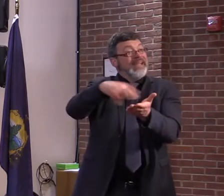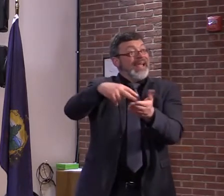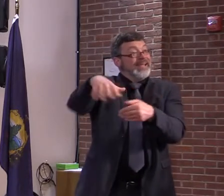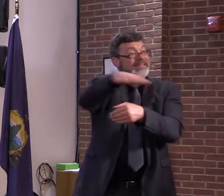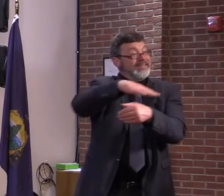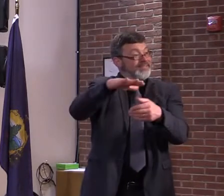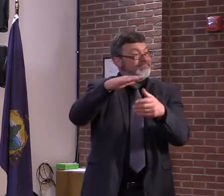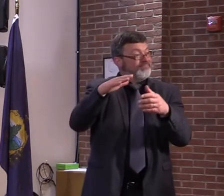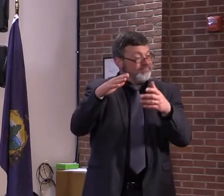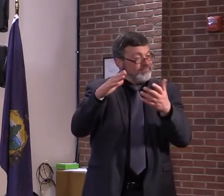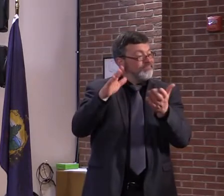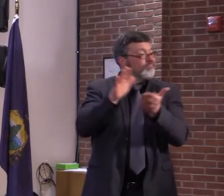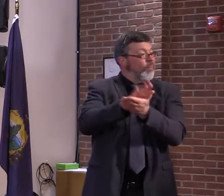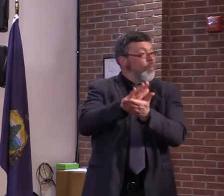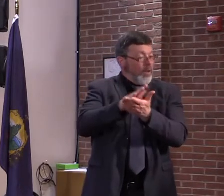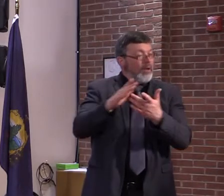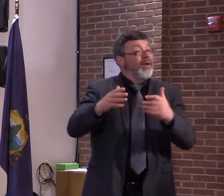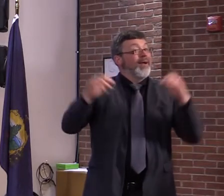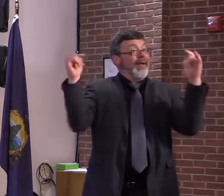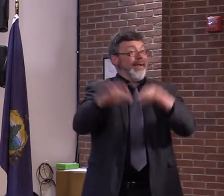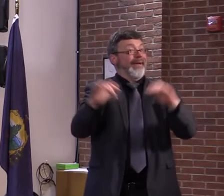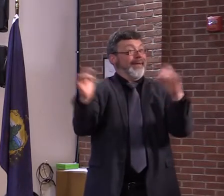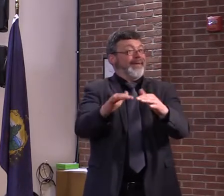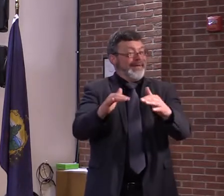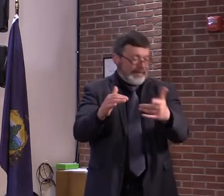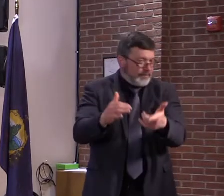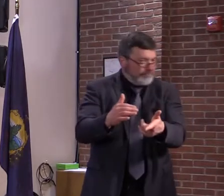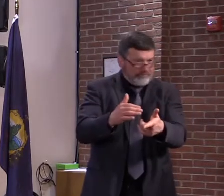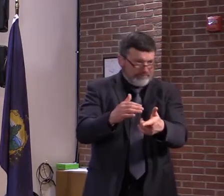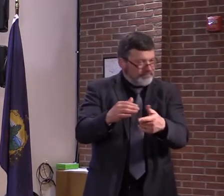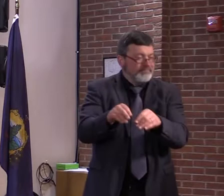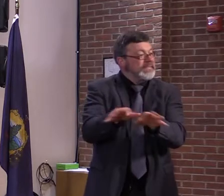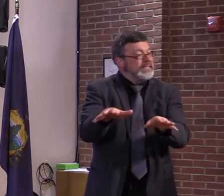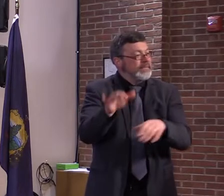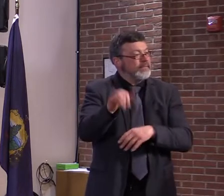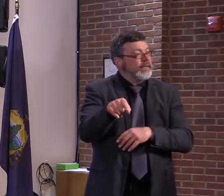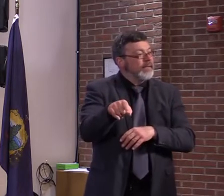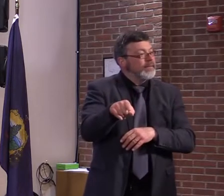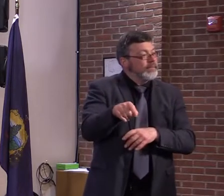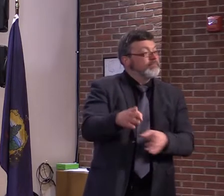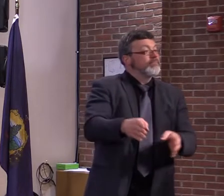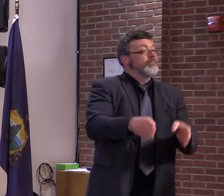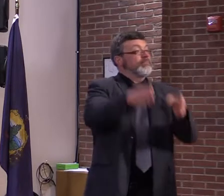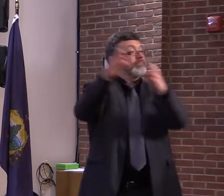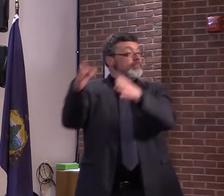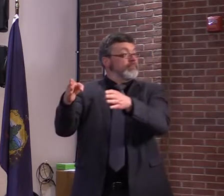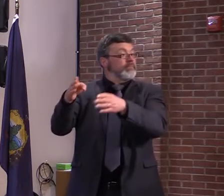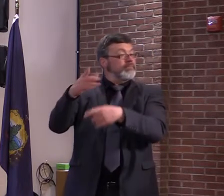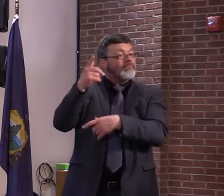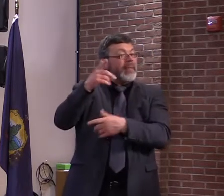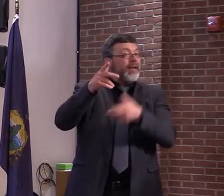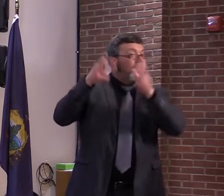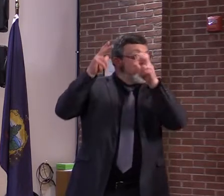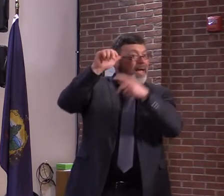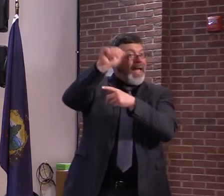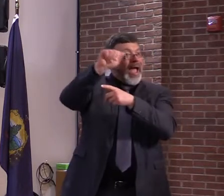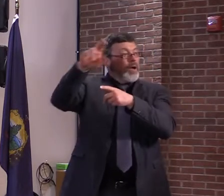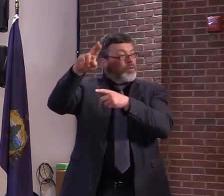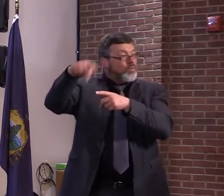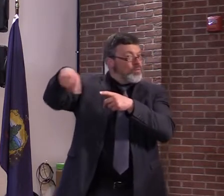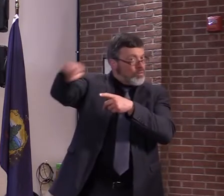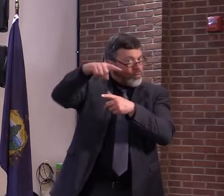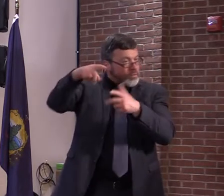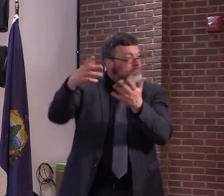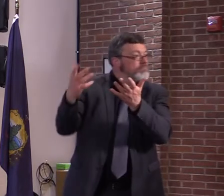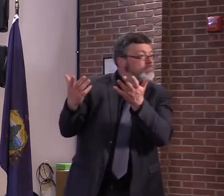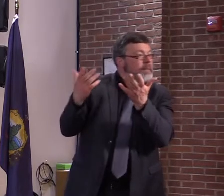weekend. And also the AAU basketball was starting up. So, just the point of that I think each school